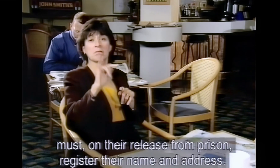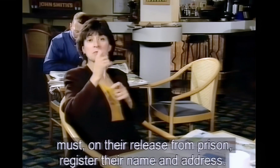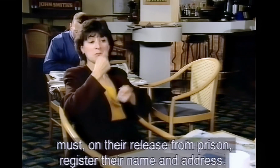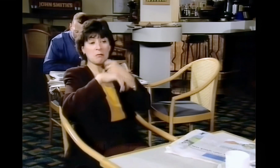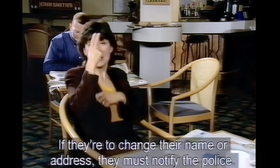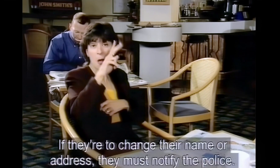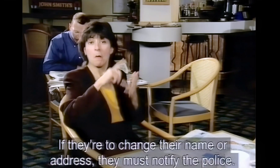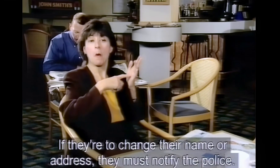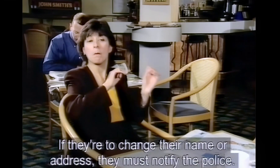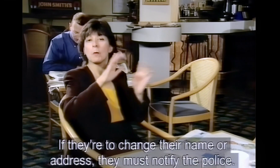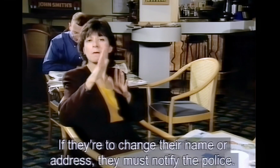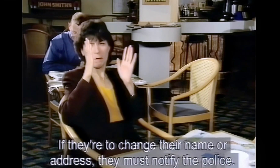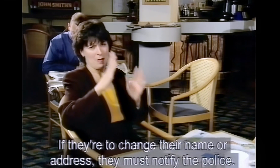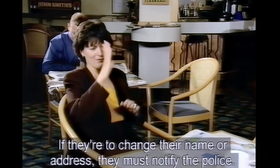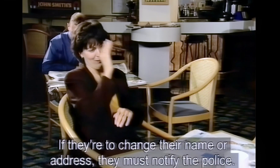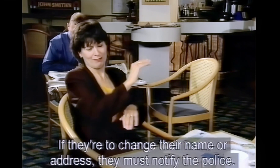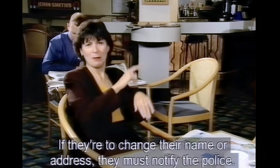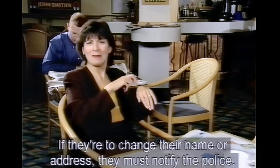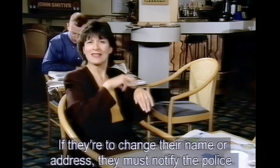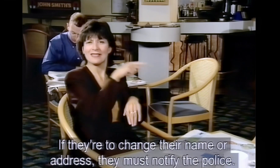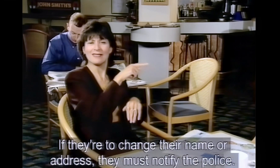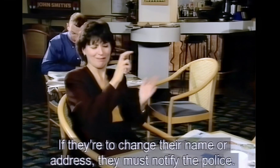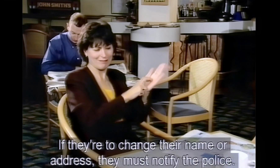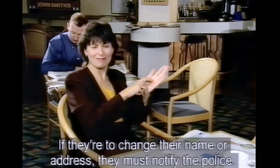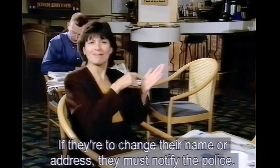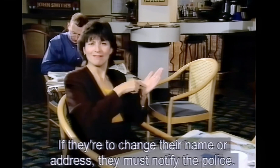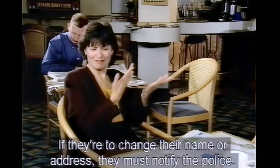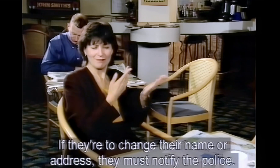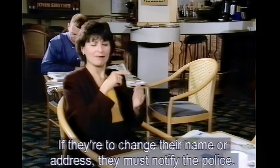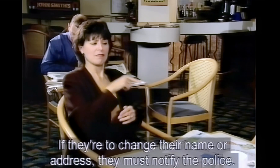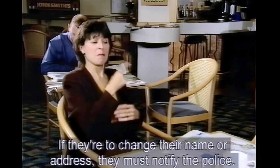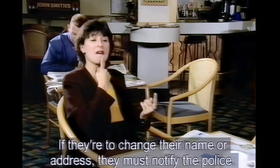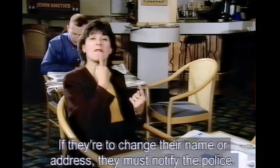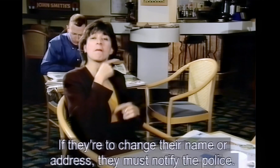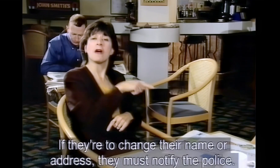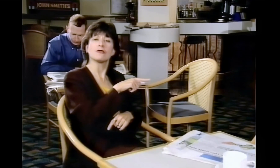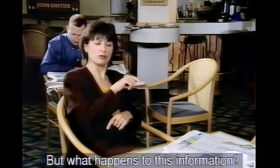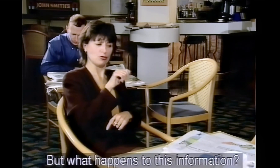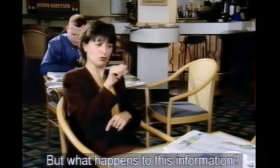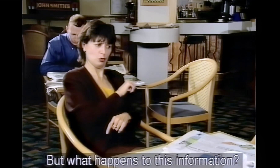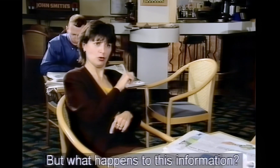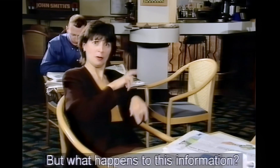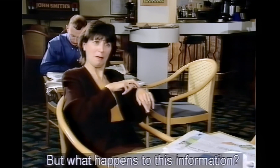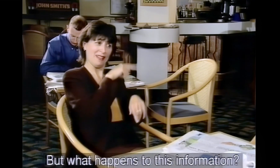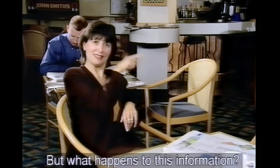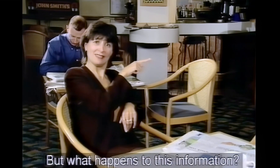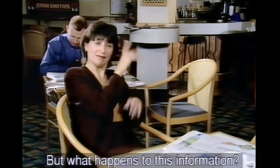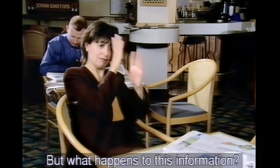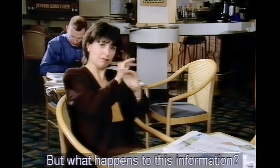they must notify the police. But what happens to this information? Should the police inform head